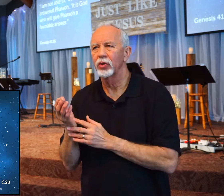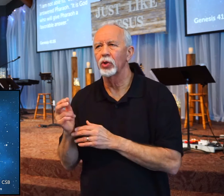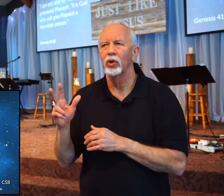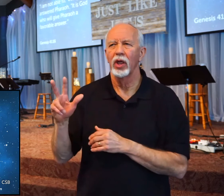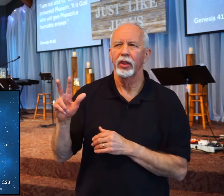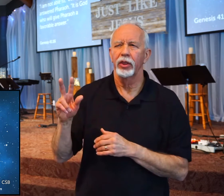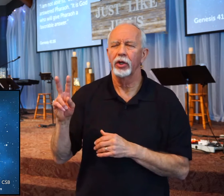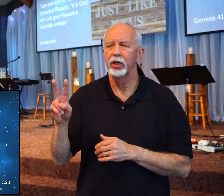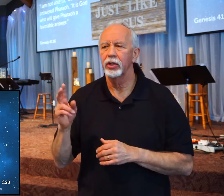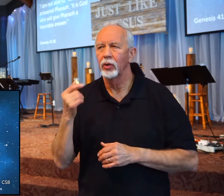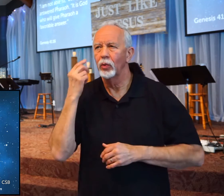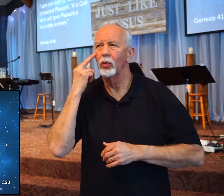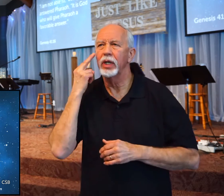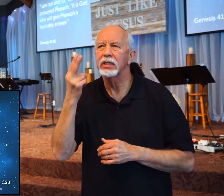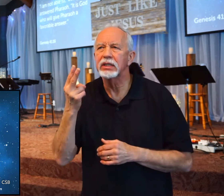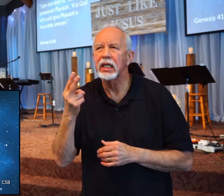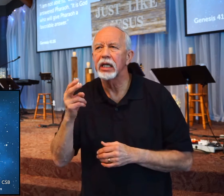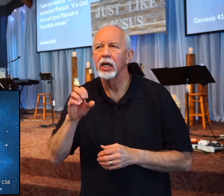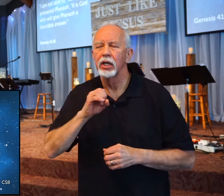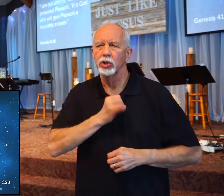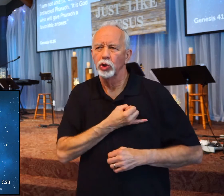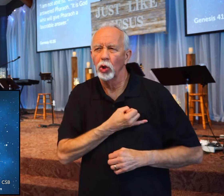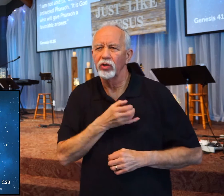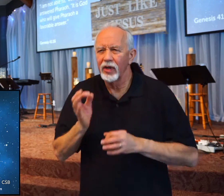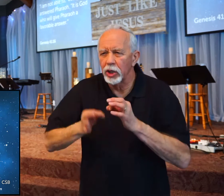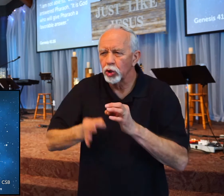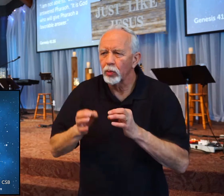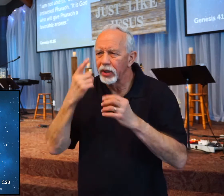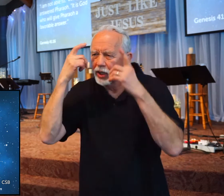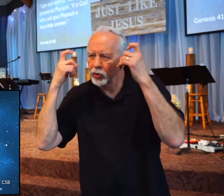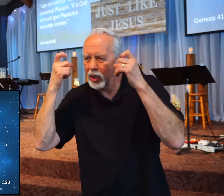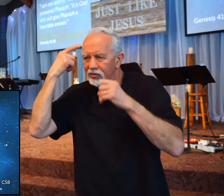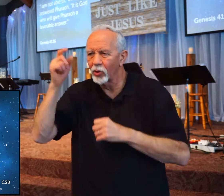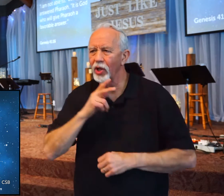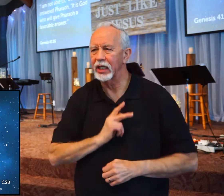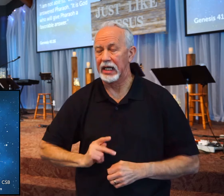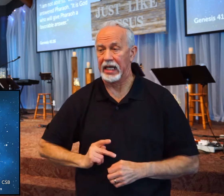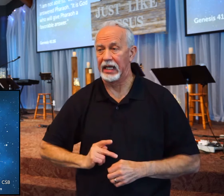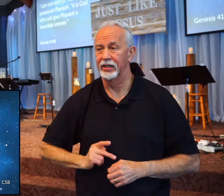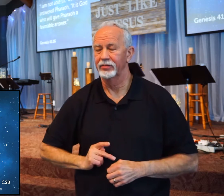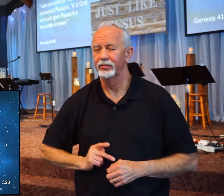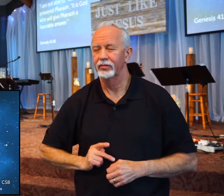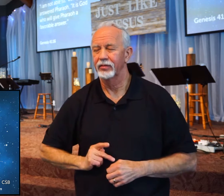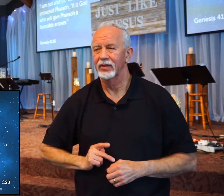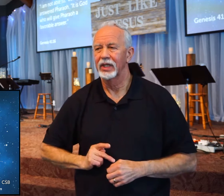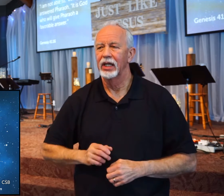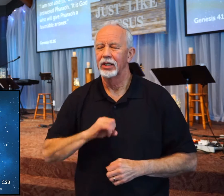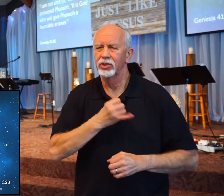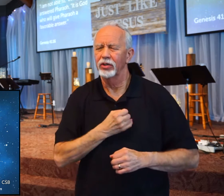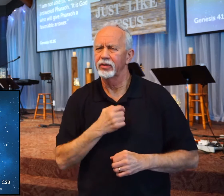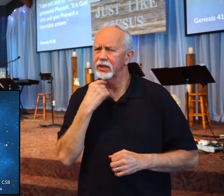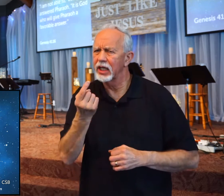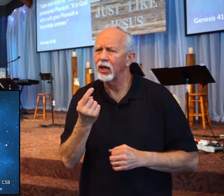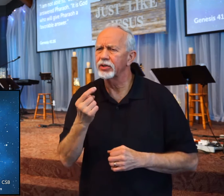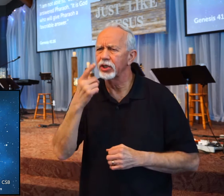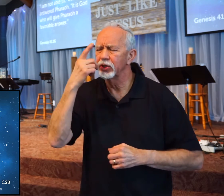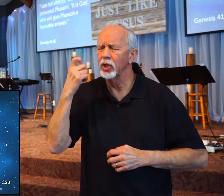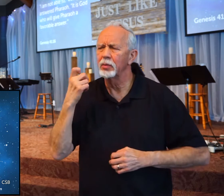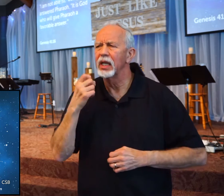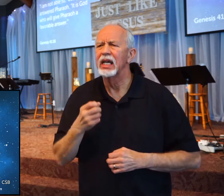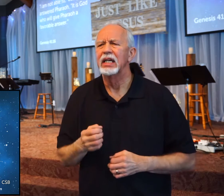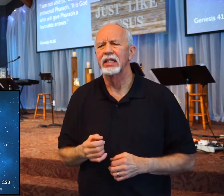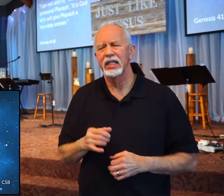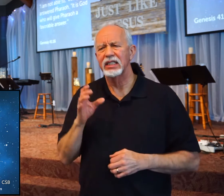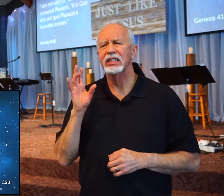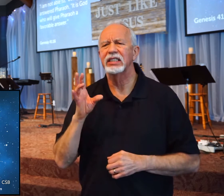we see Joseph interpreting the dreams for him. And so he tells Pharaoh that the seven good cows and